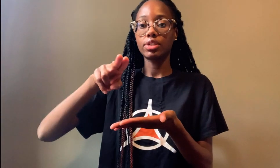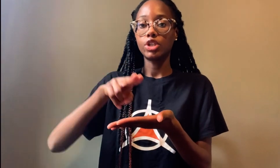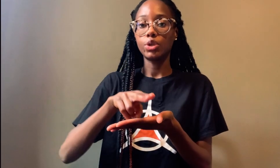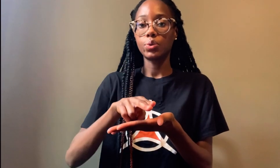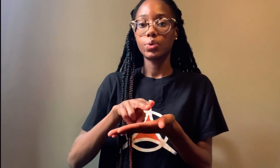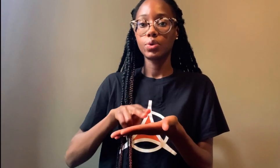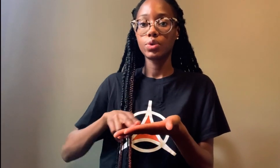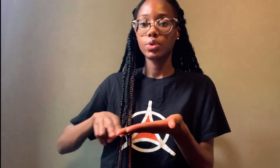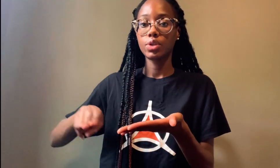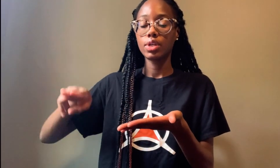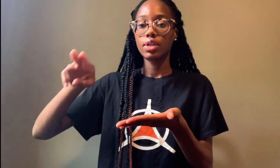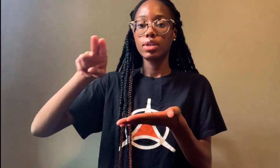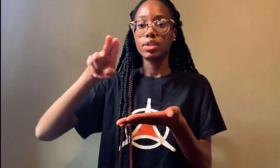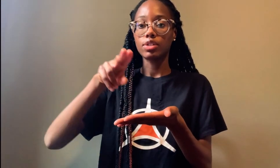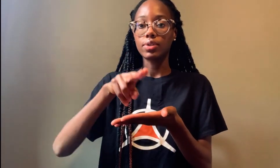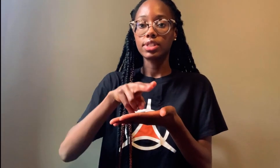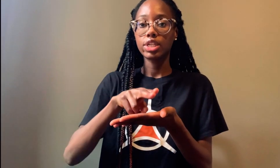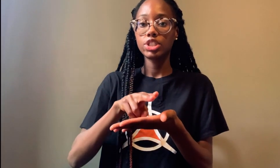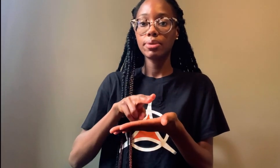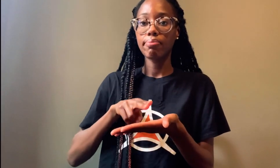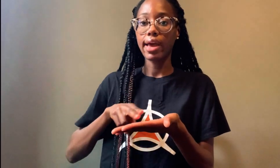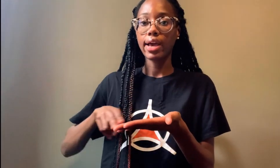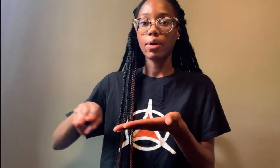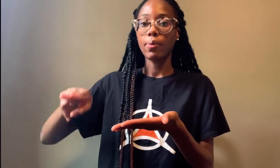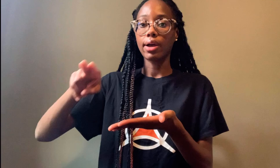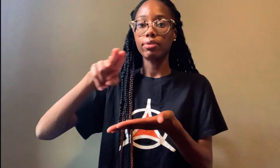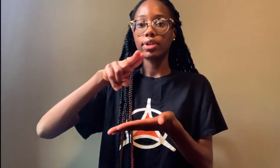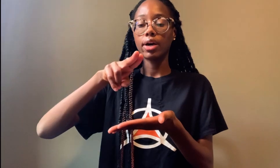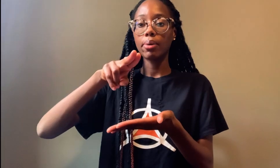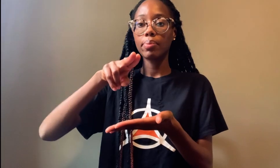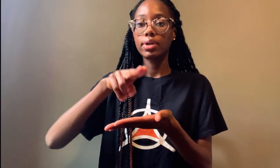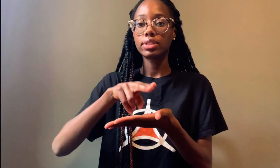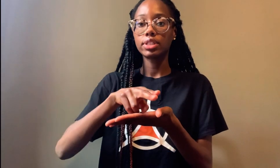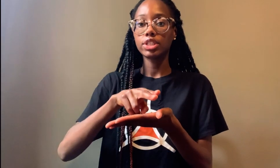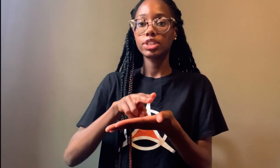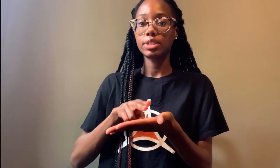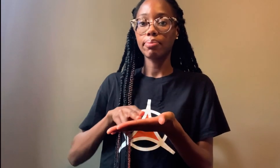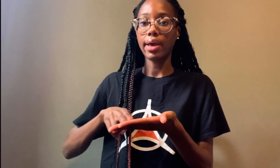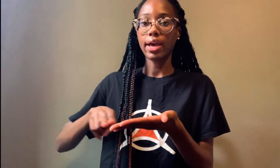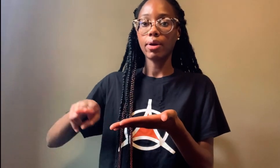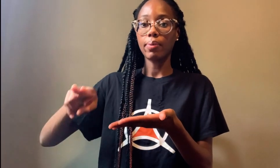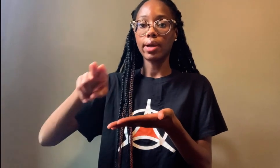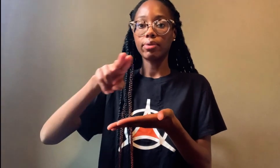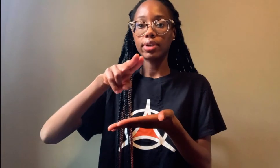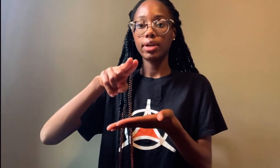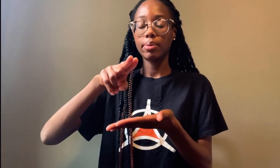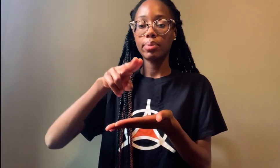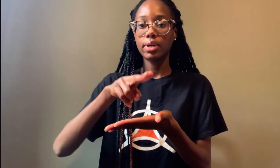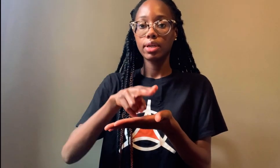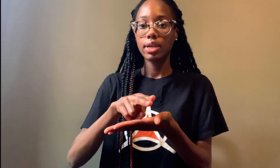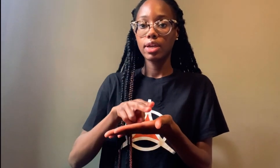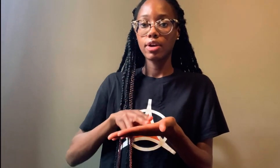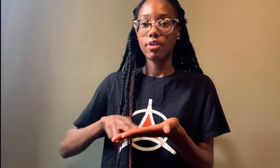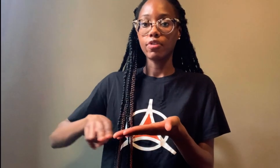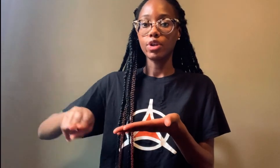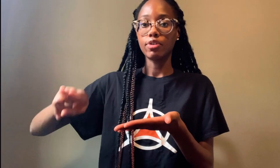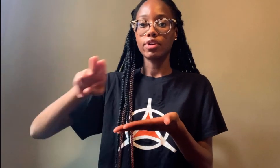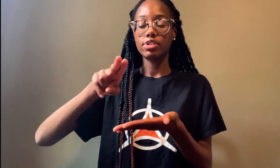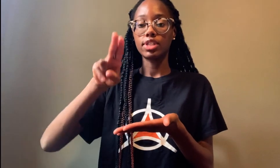U. So it's touching, back, around, up, touching, back, around, up for university. Just